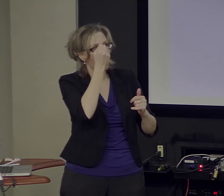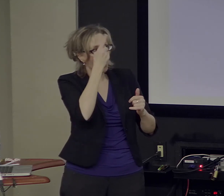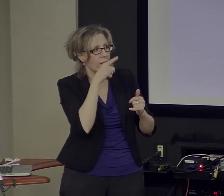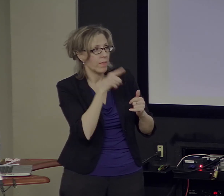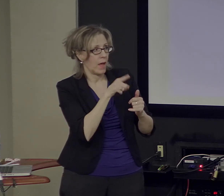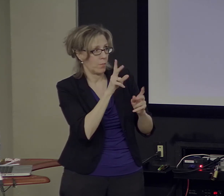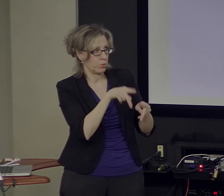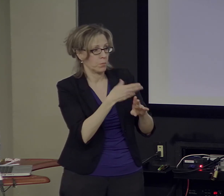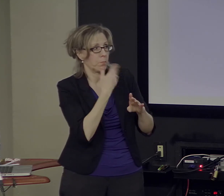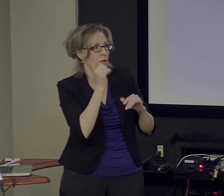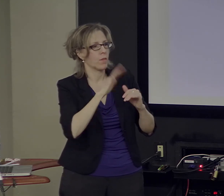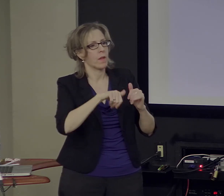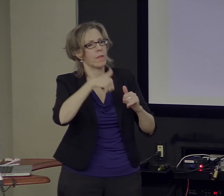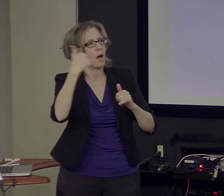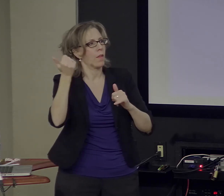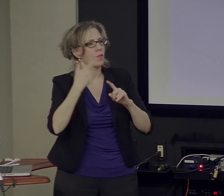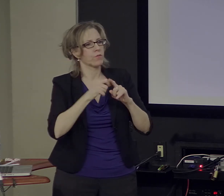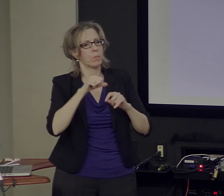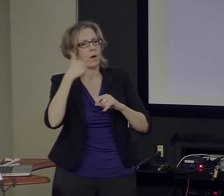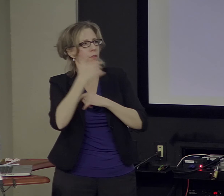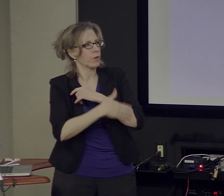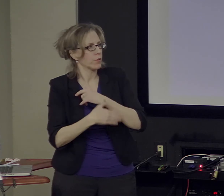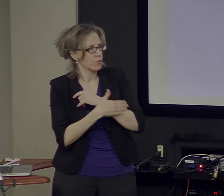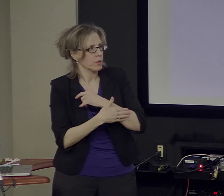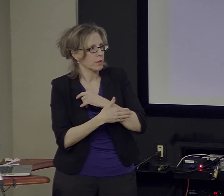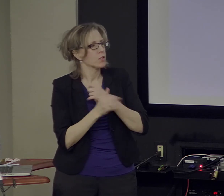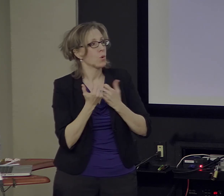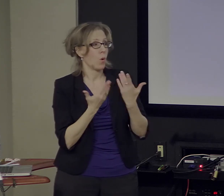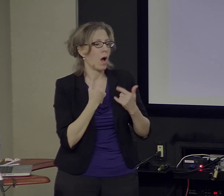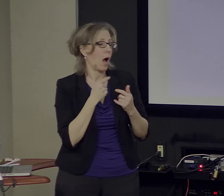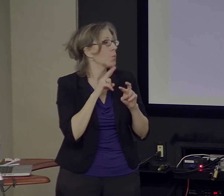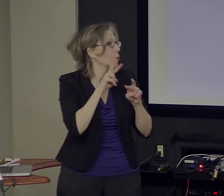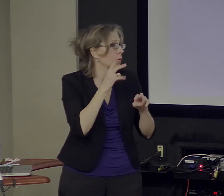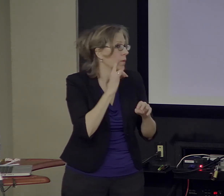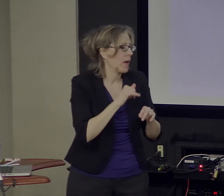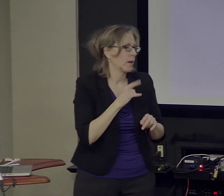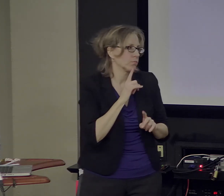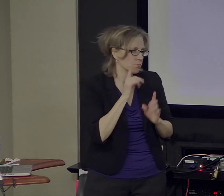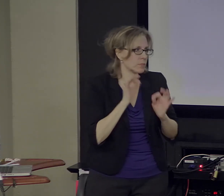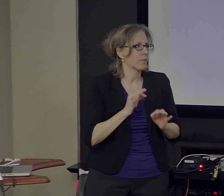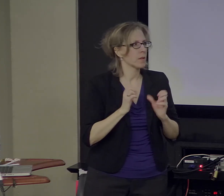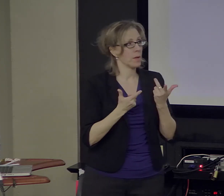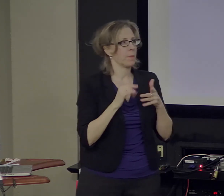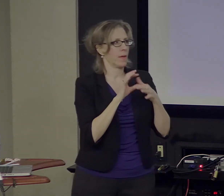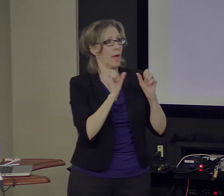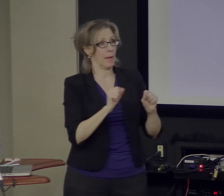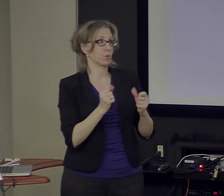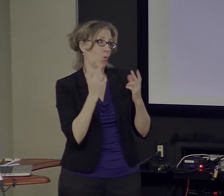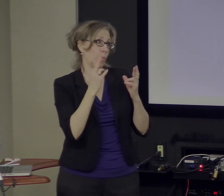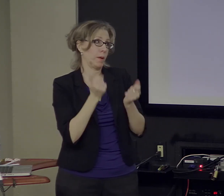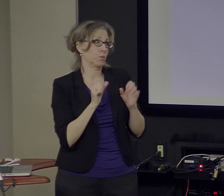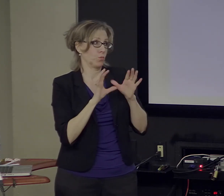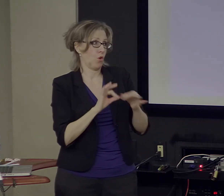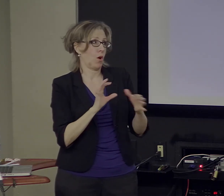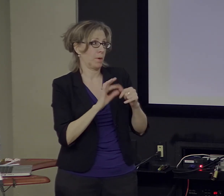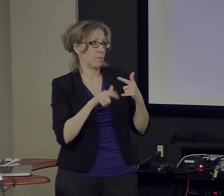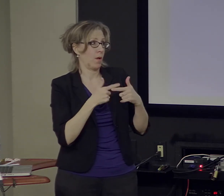were Japanese signers, and so they participants may have understood them better